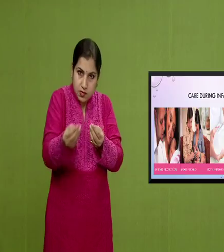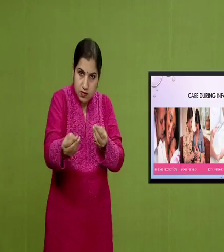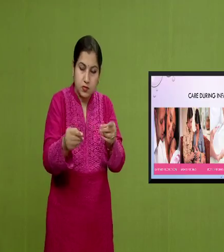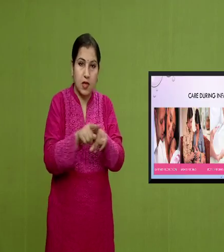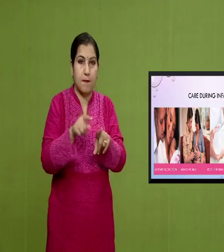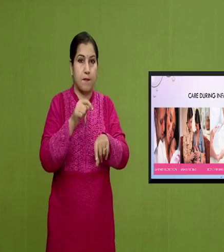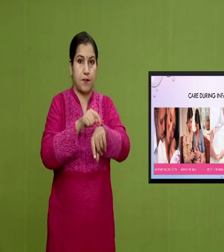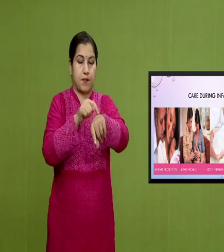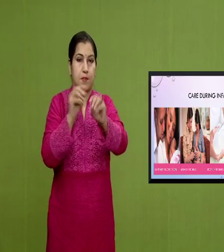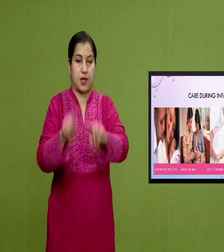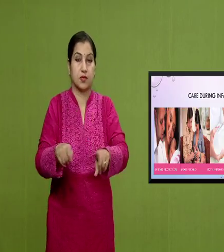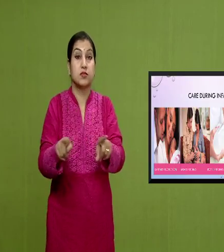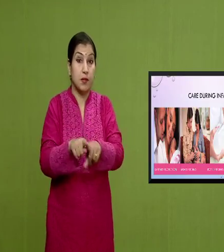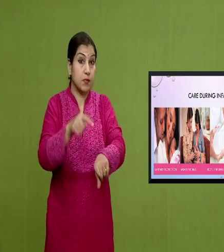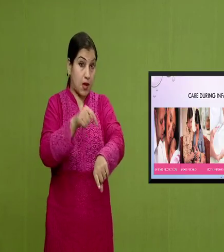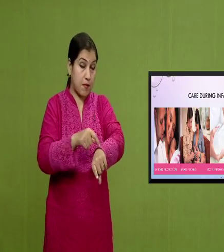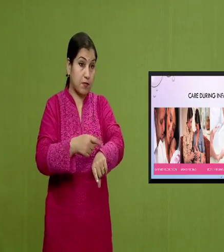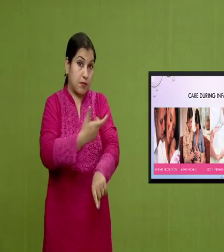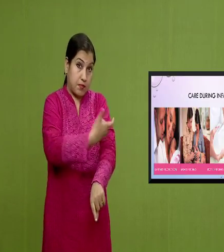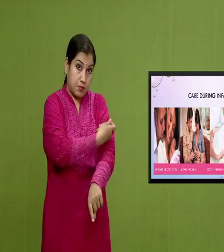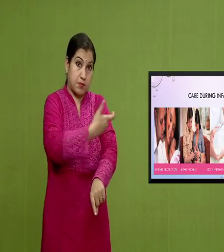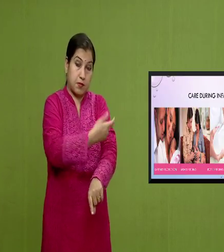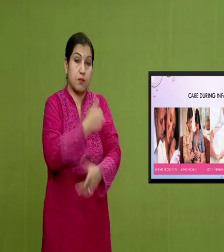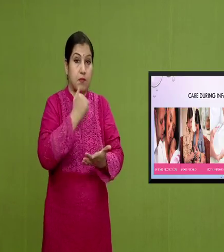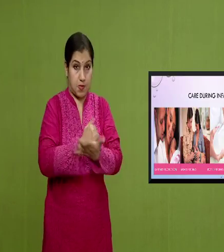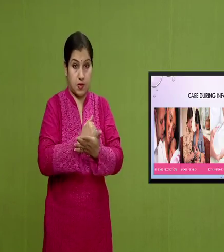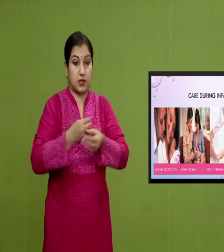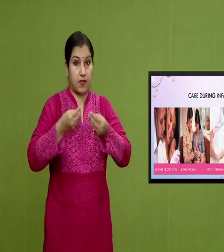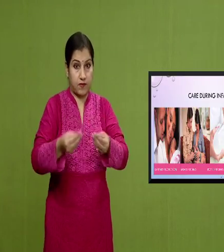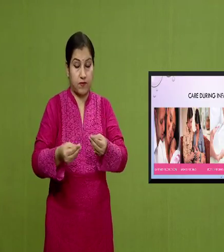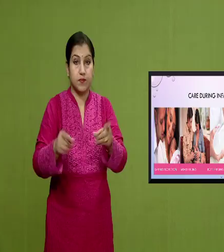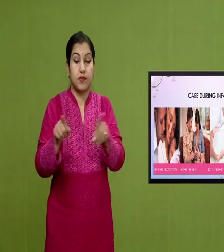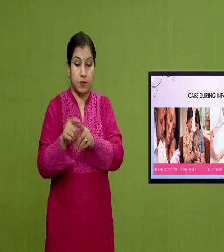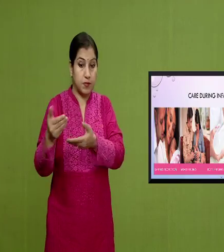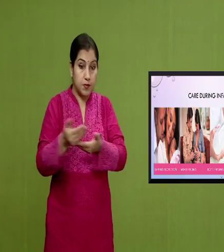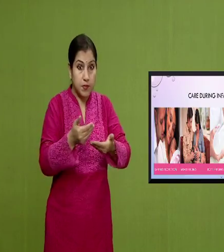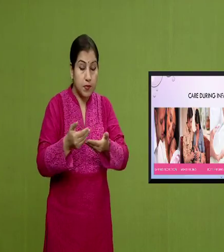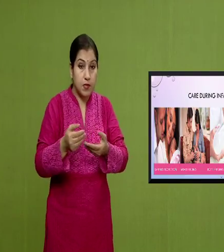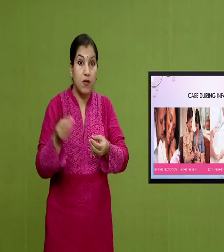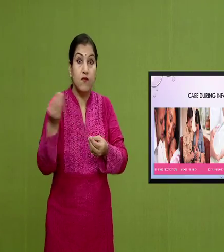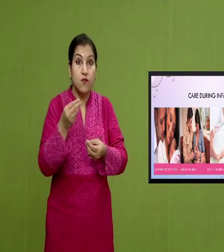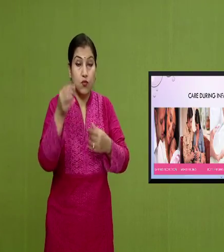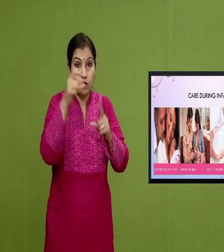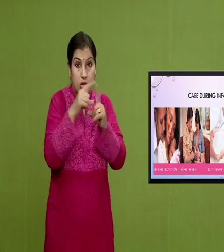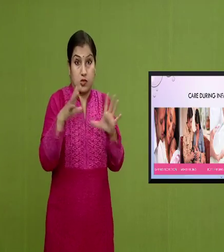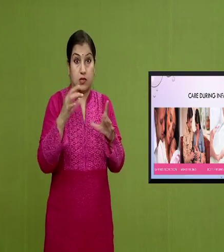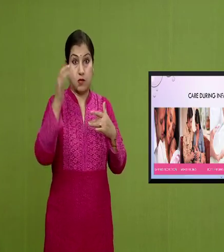Timely immunization against certain life-threatening diseases is